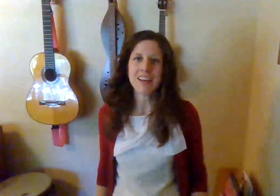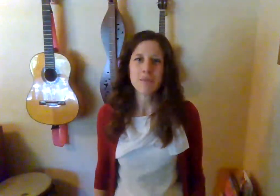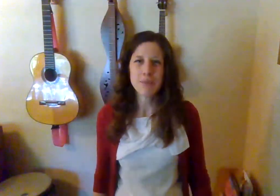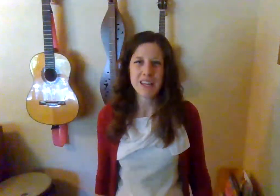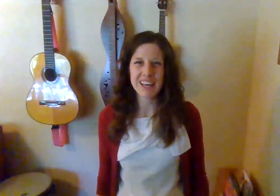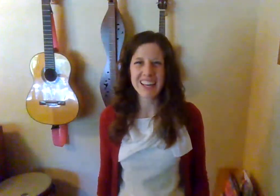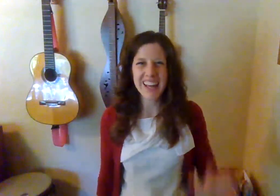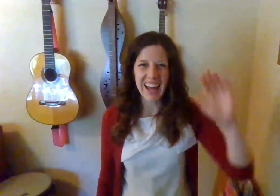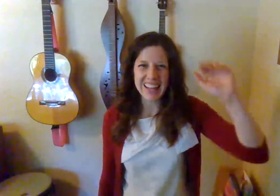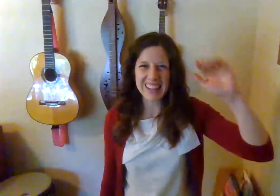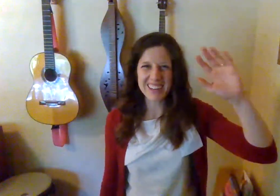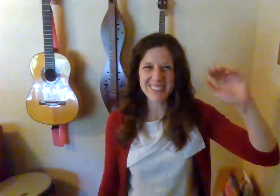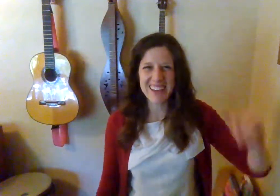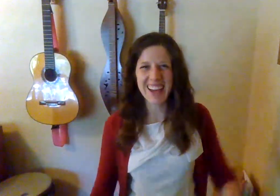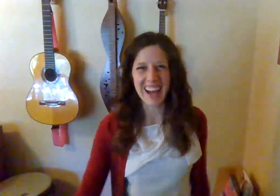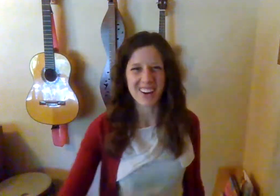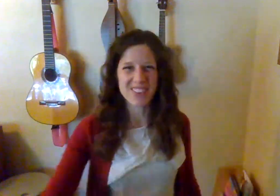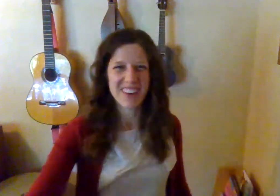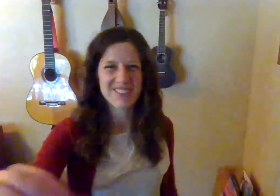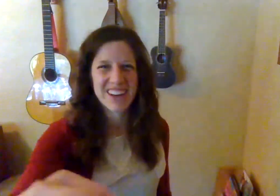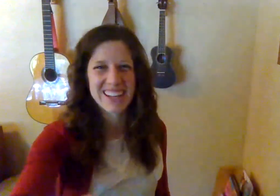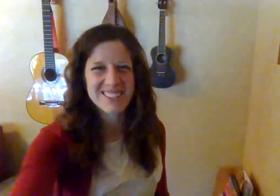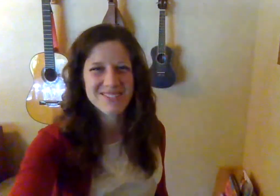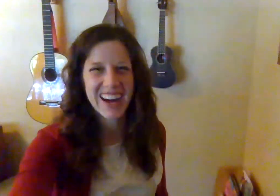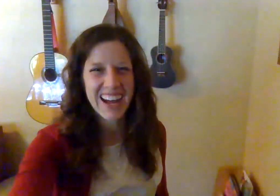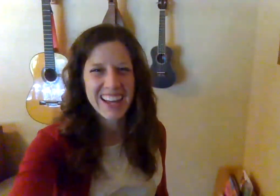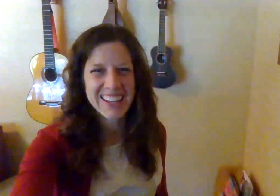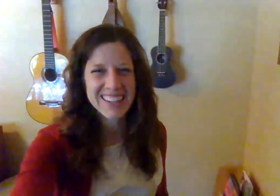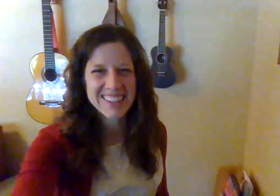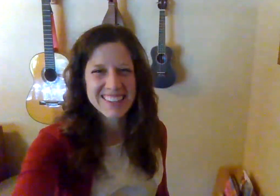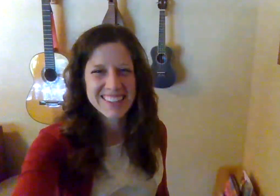Be good. I love you. I hope you've had fun. Bye. Bye. Bye.